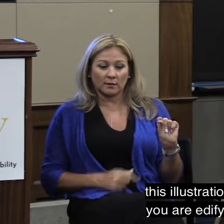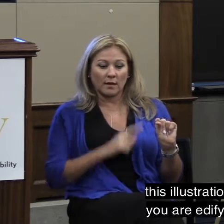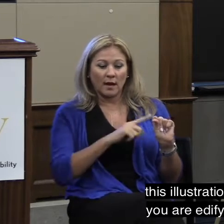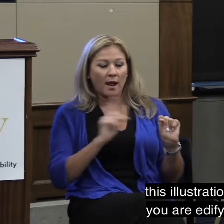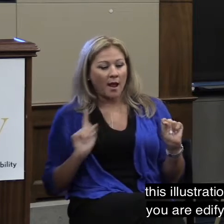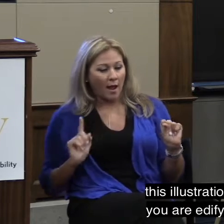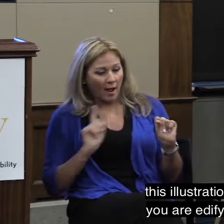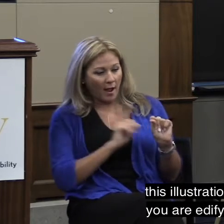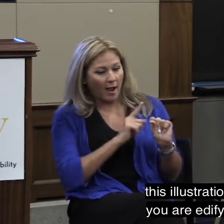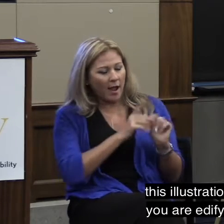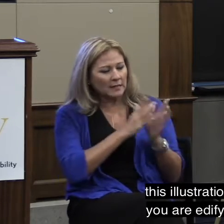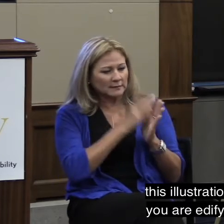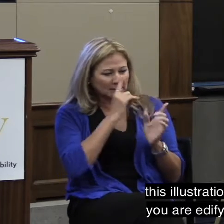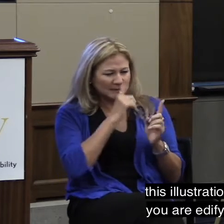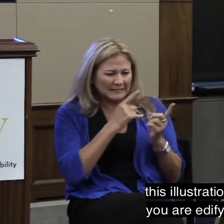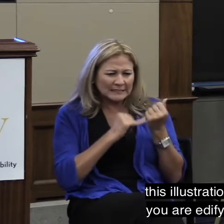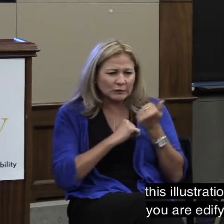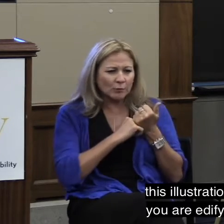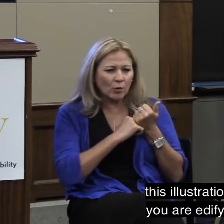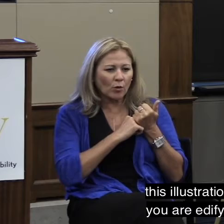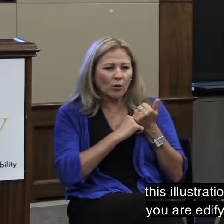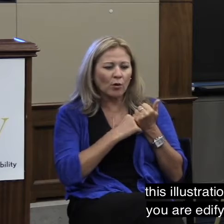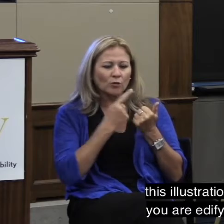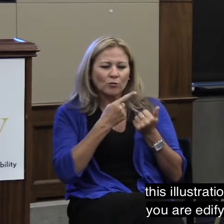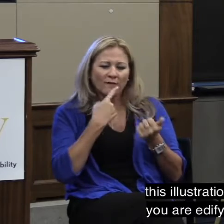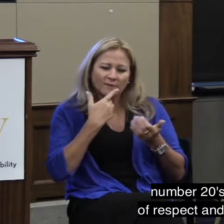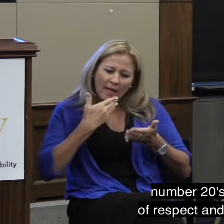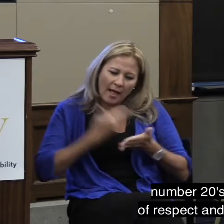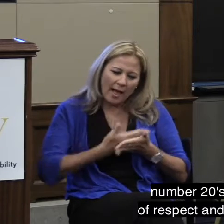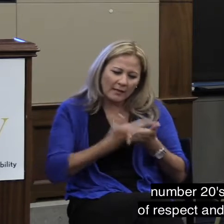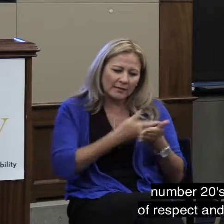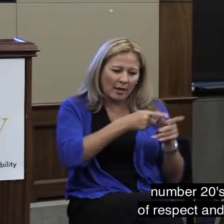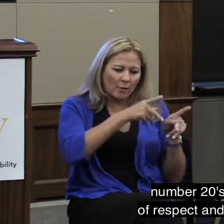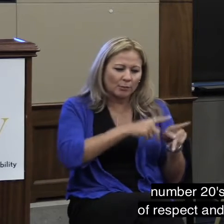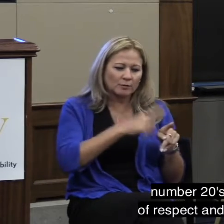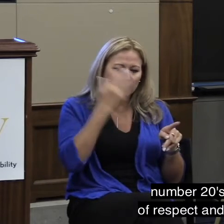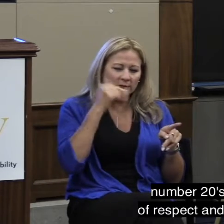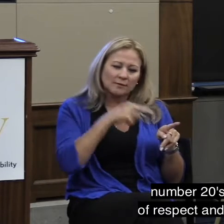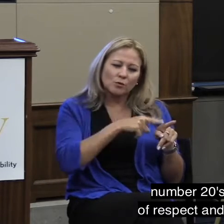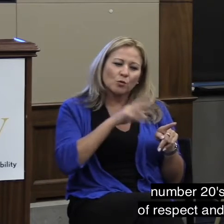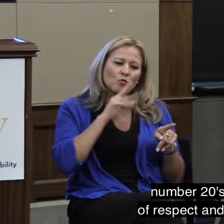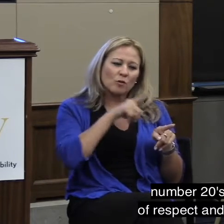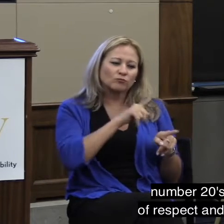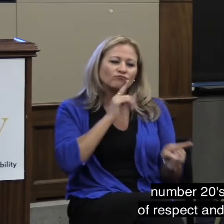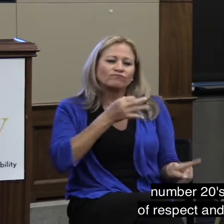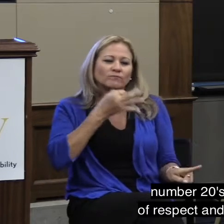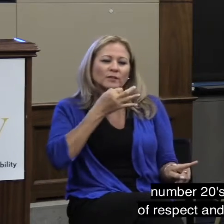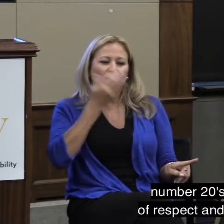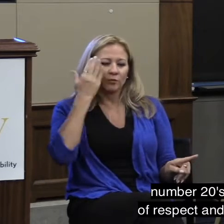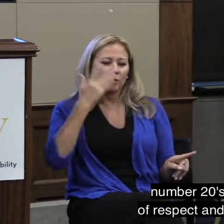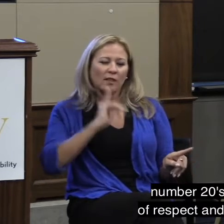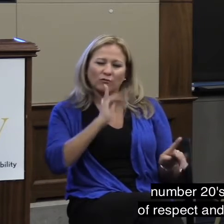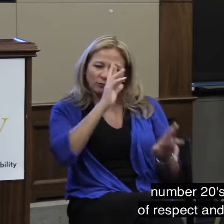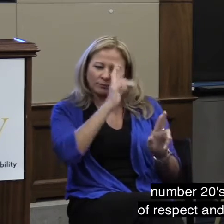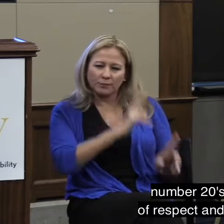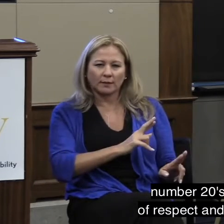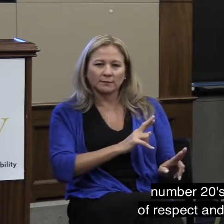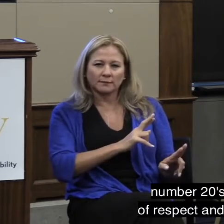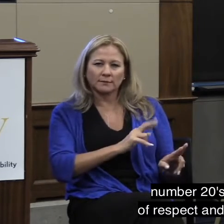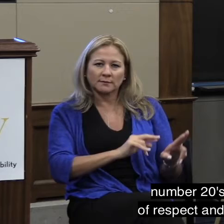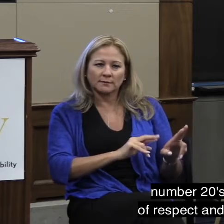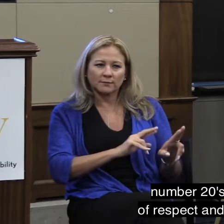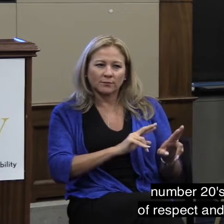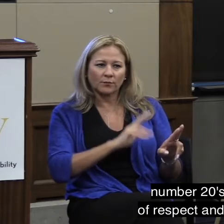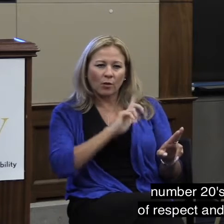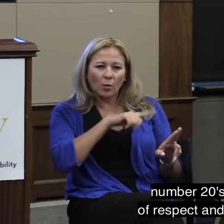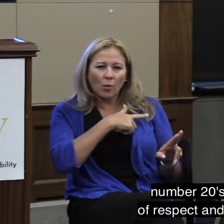asking them to be of support, you are edifying them by recognizing person number 20's expertise, which is also a sign of respect and